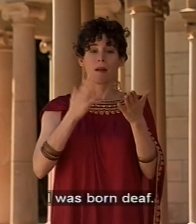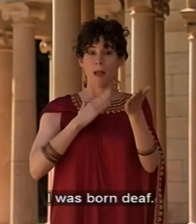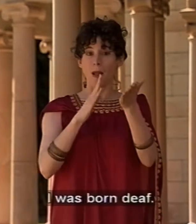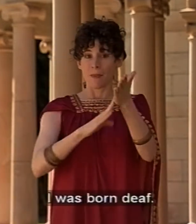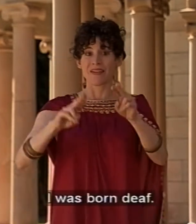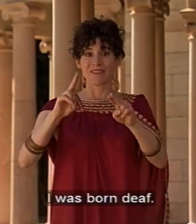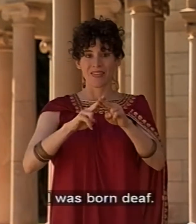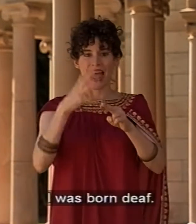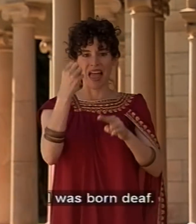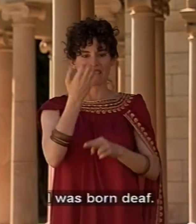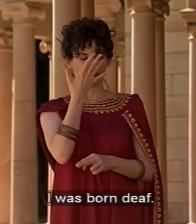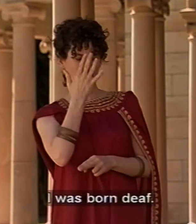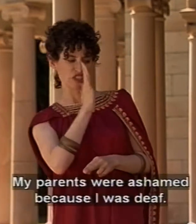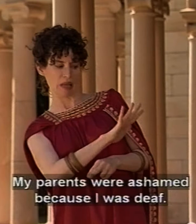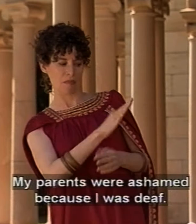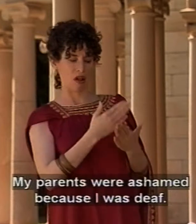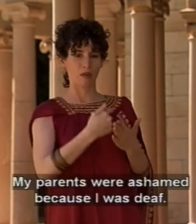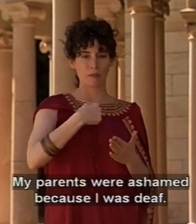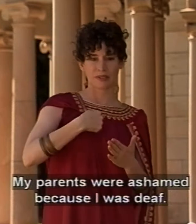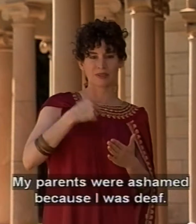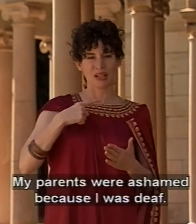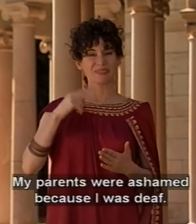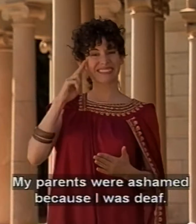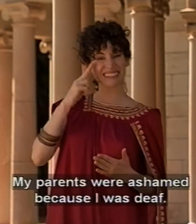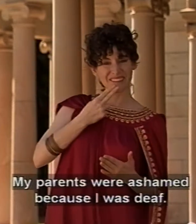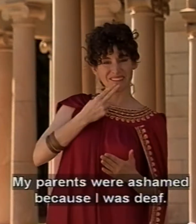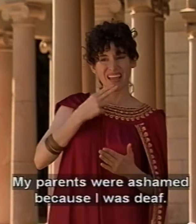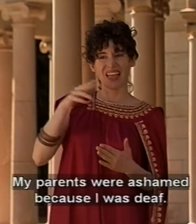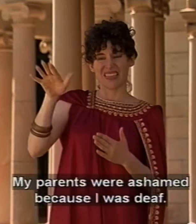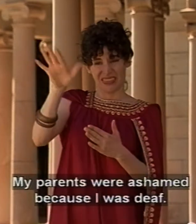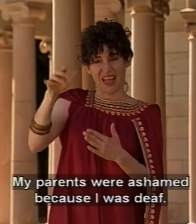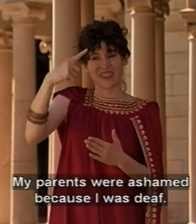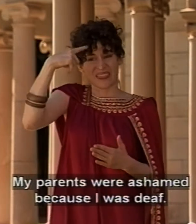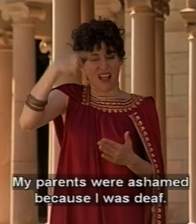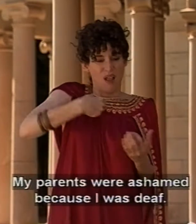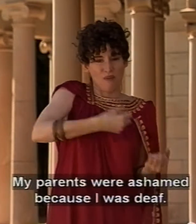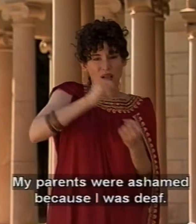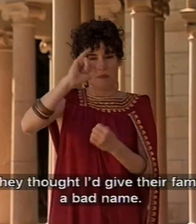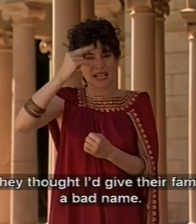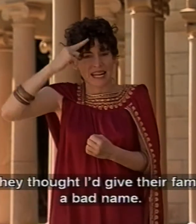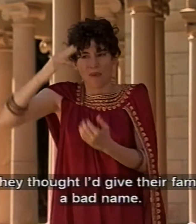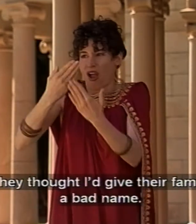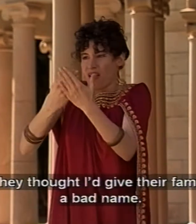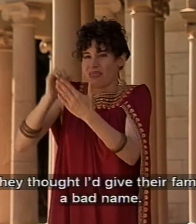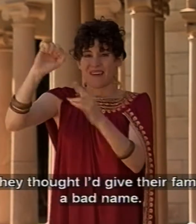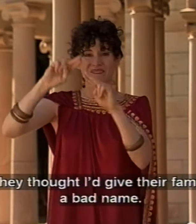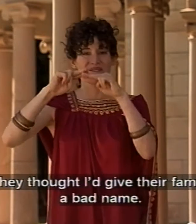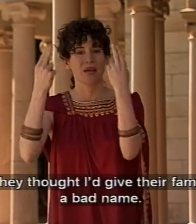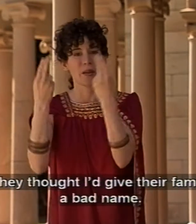I was born deaf. My mother and father were ashamed because I was deaf. They thought that I would give